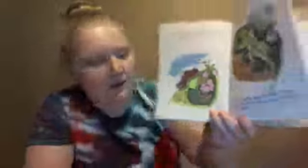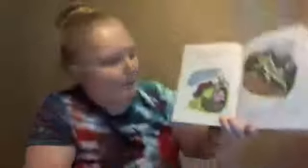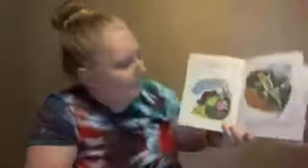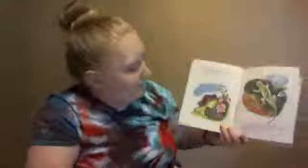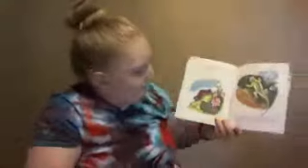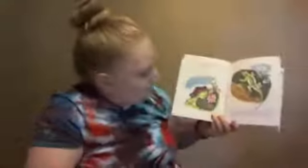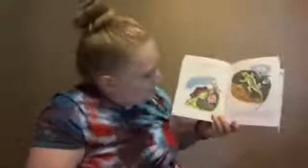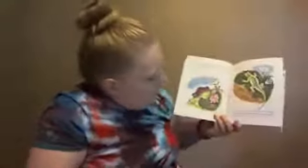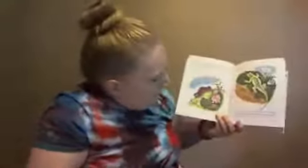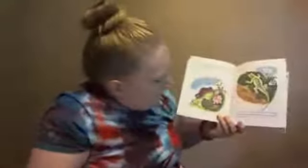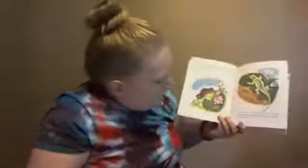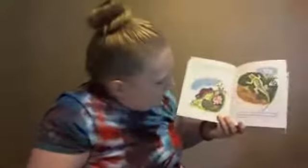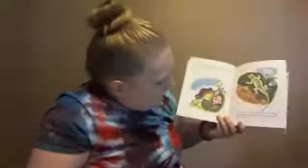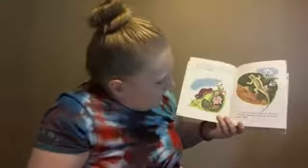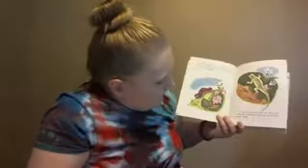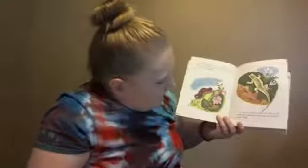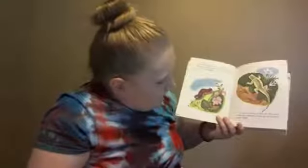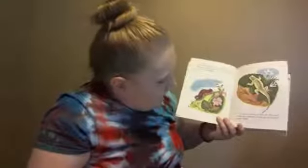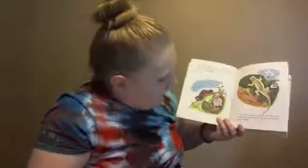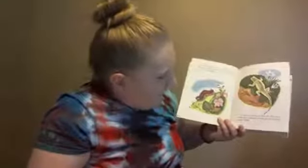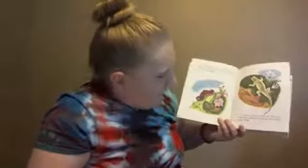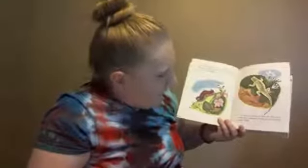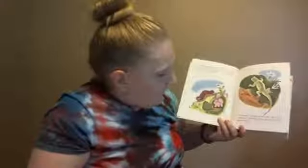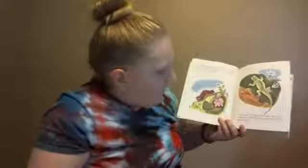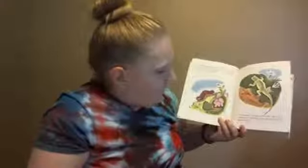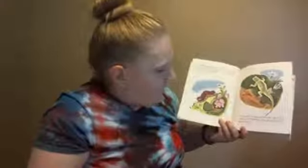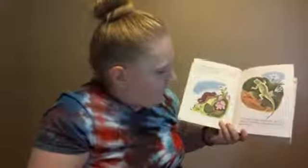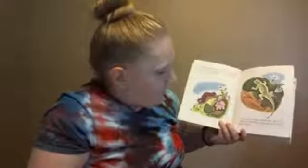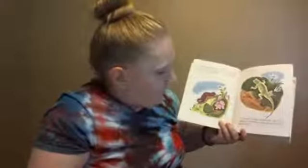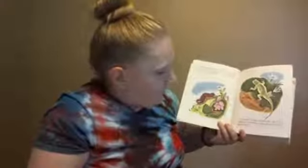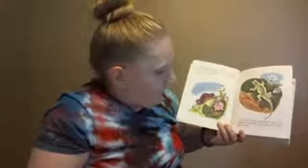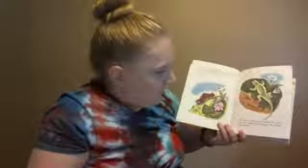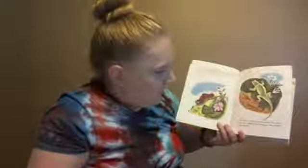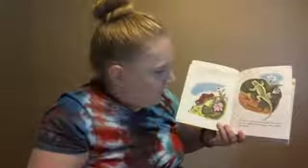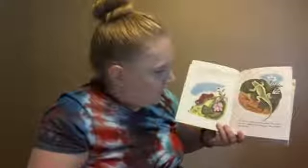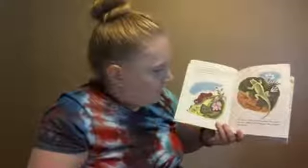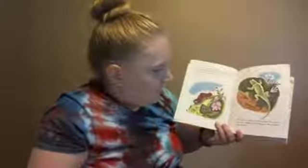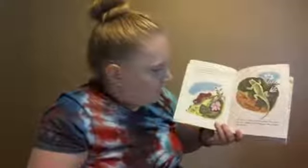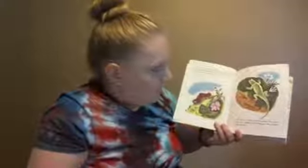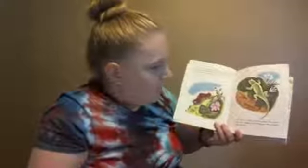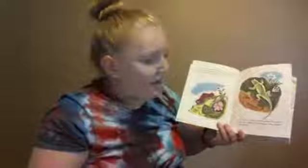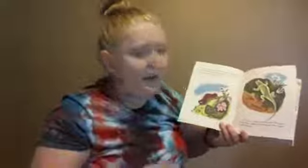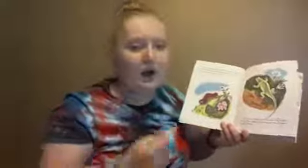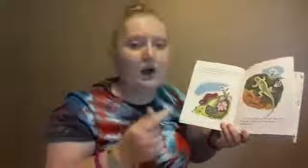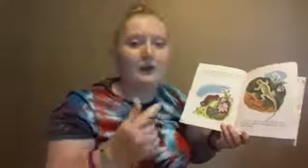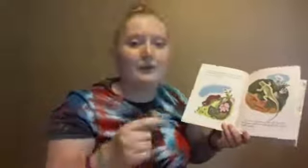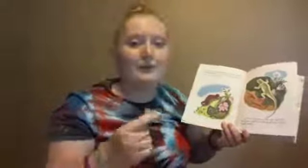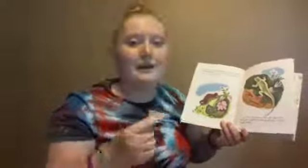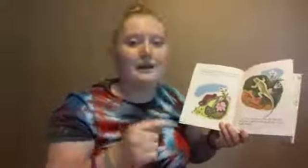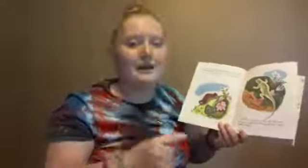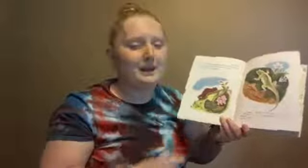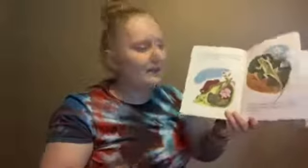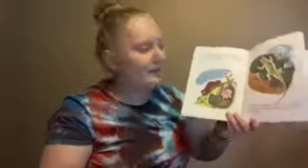caterpillar. He wasn't coming up this side. The only thing they could see coming up was a quick green